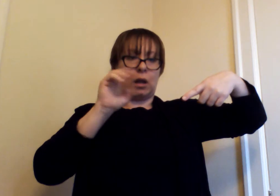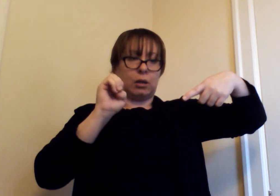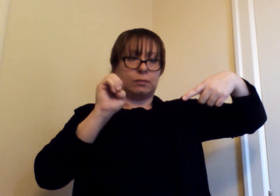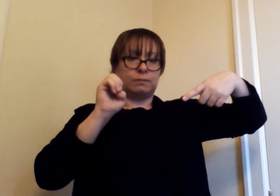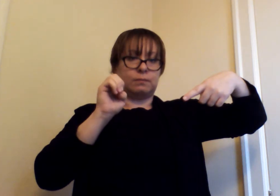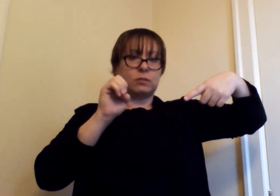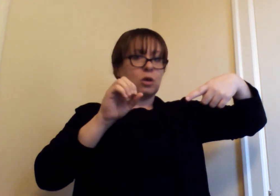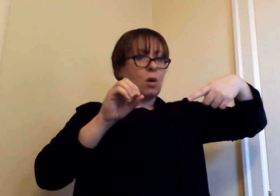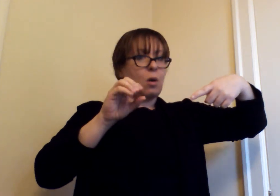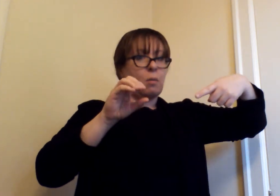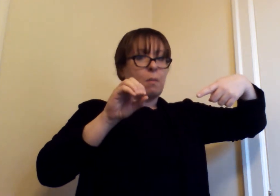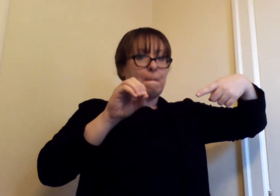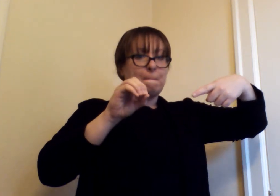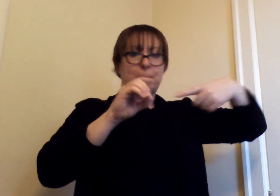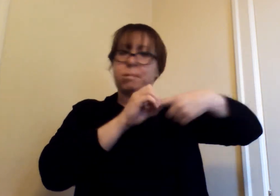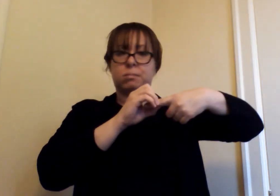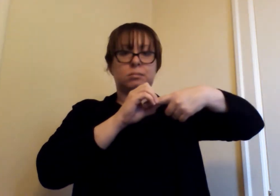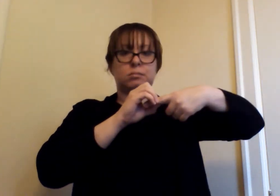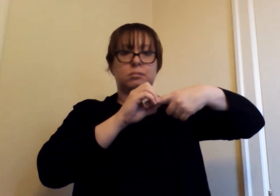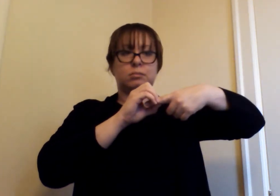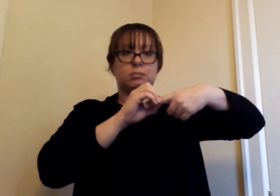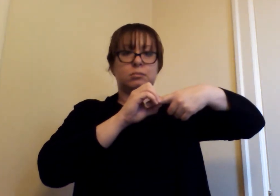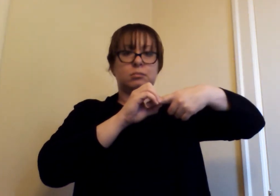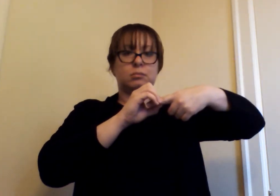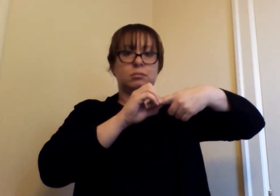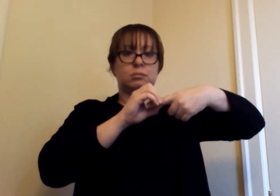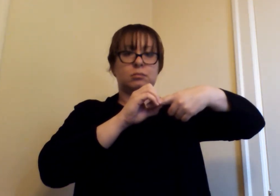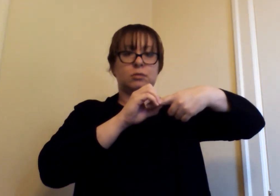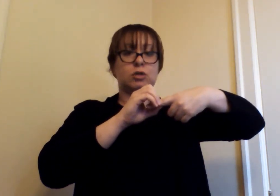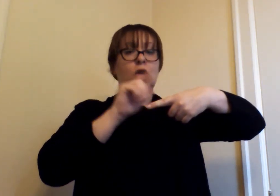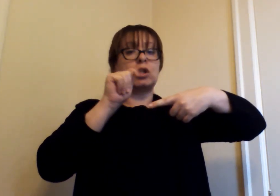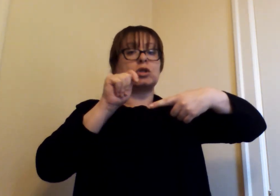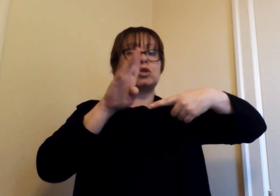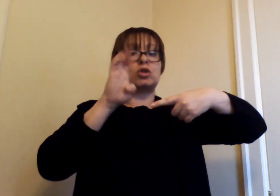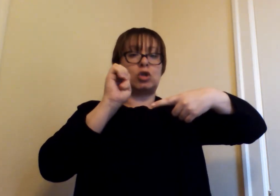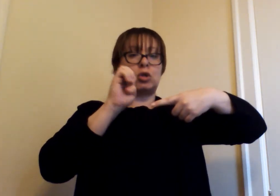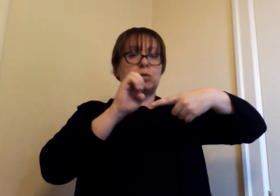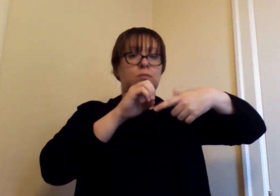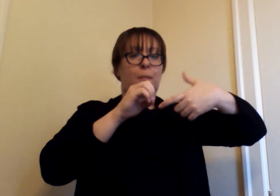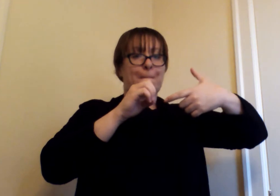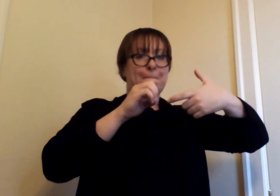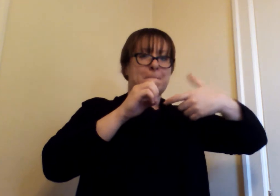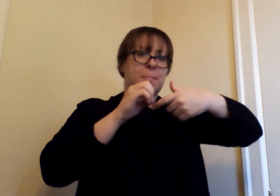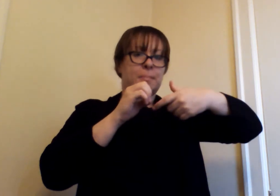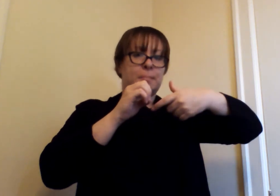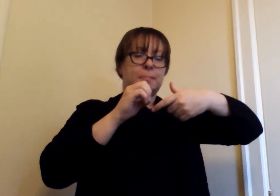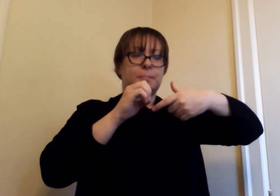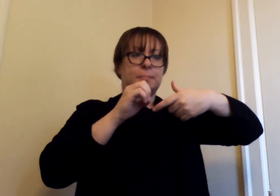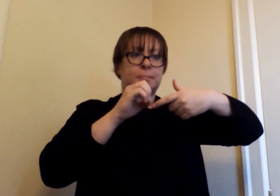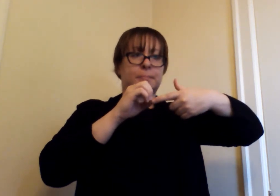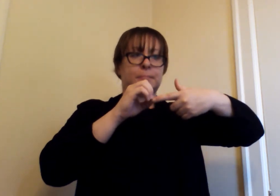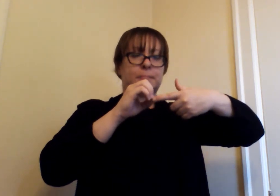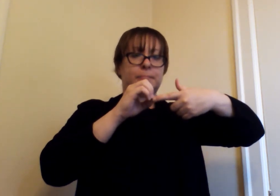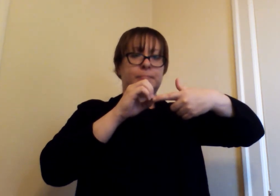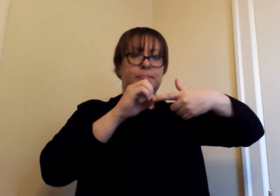the skin and into the vein. Push the evacuated tube onto the needle when the needle enters the vein. As the vein